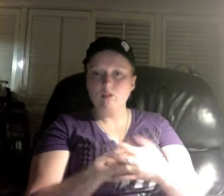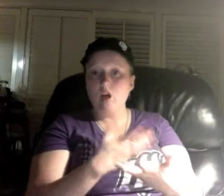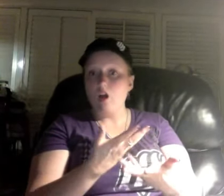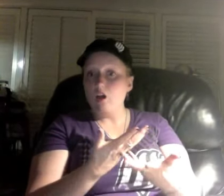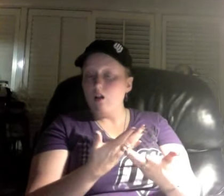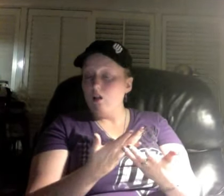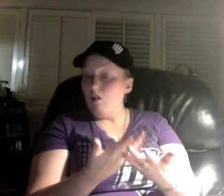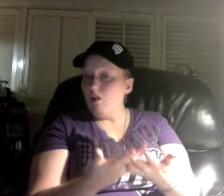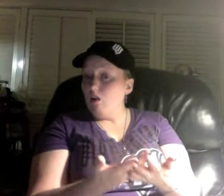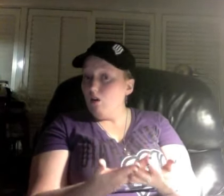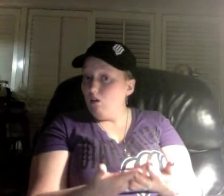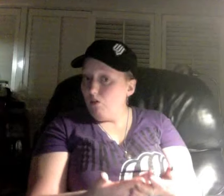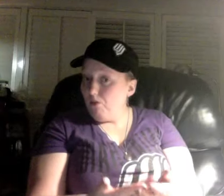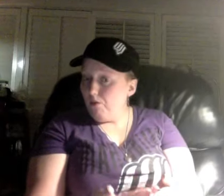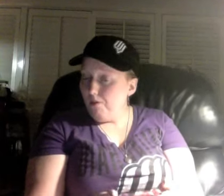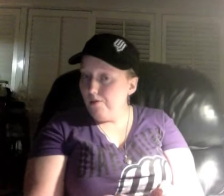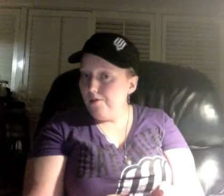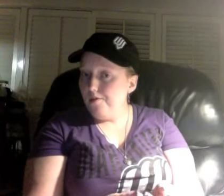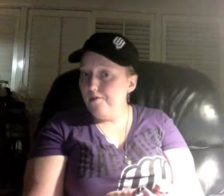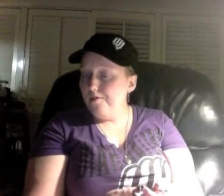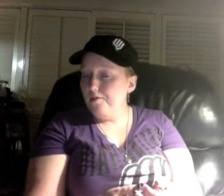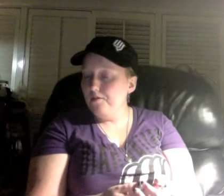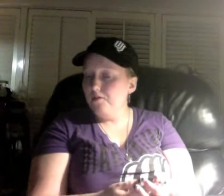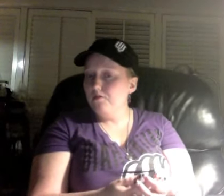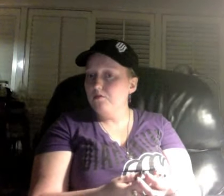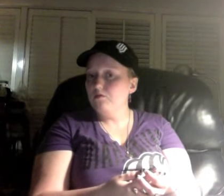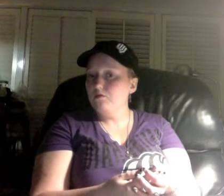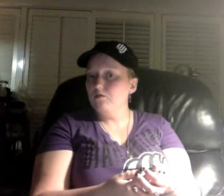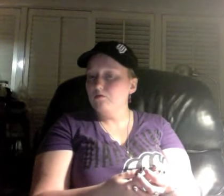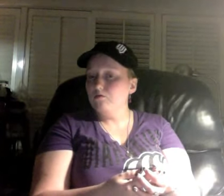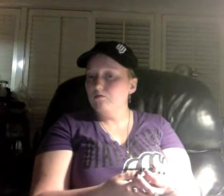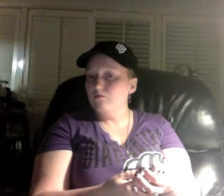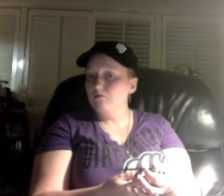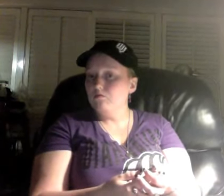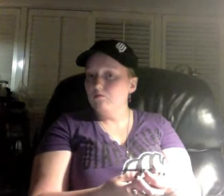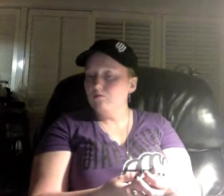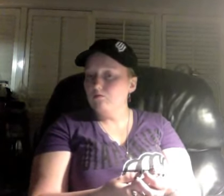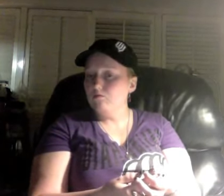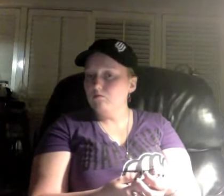talk about things that are pretty real world to them, so that they understand what I'm talking about.